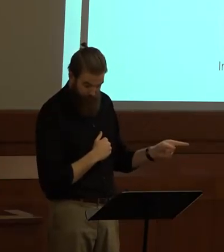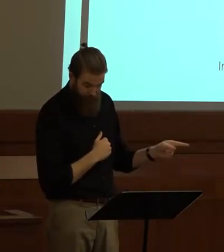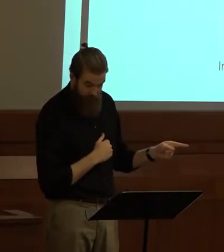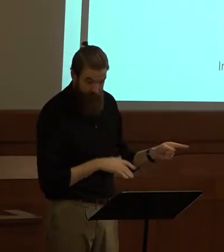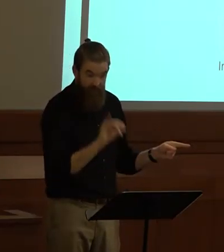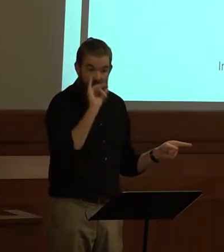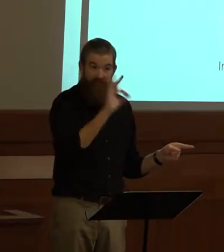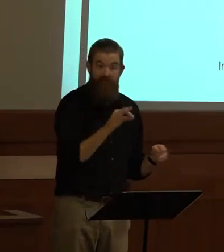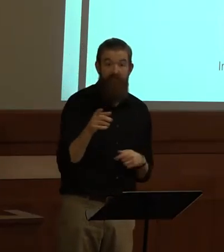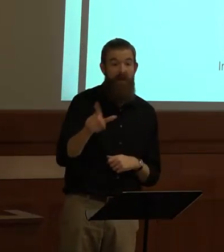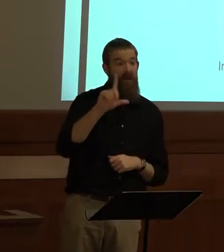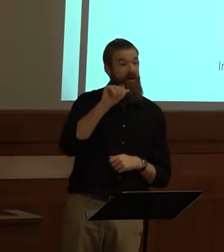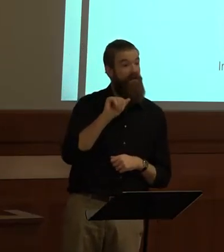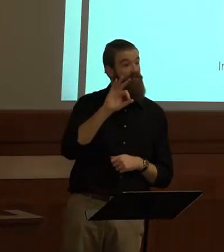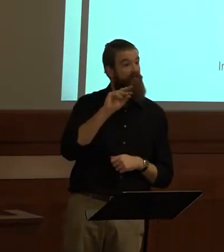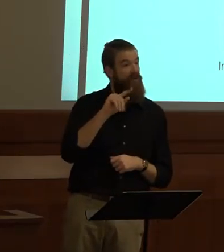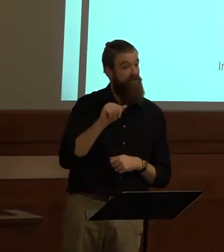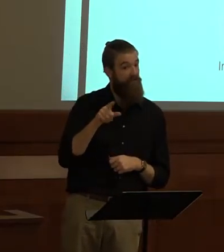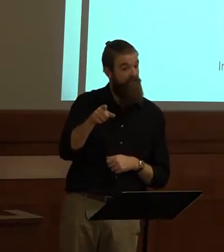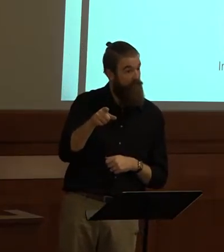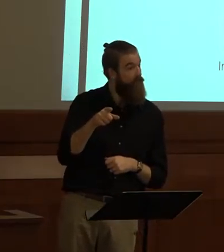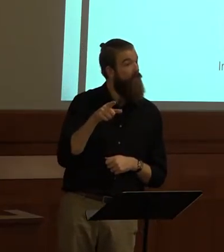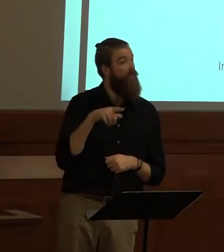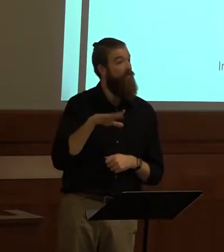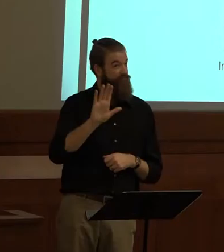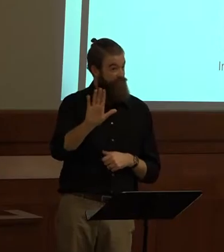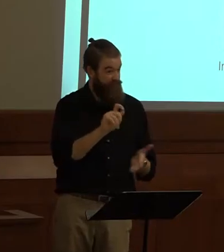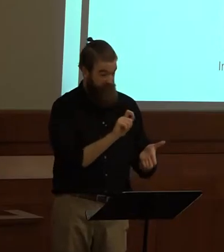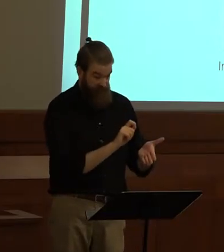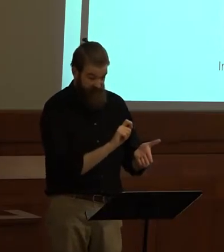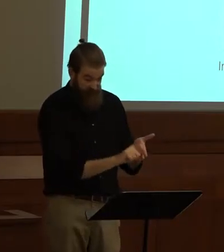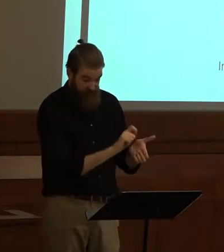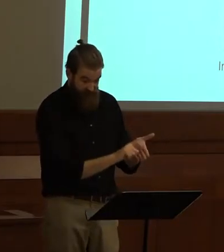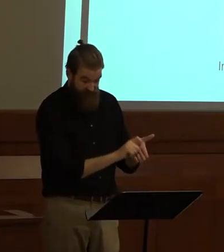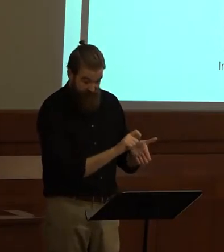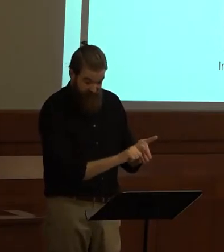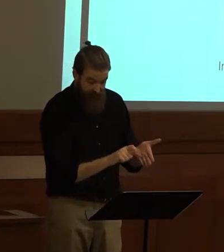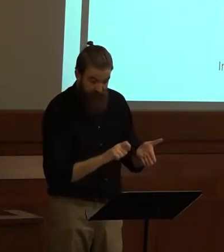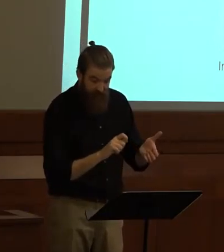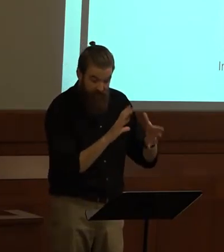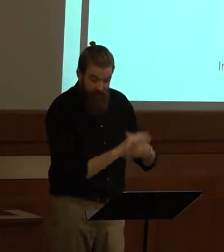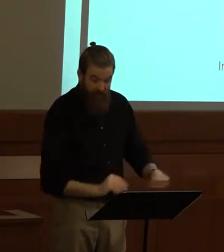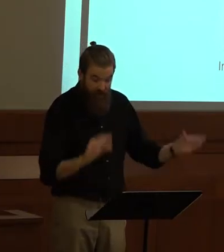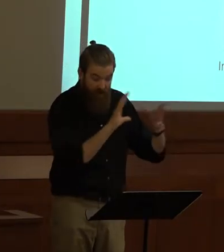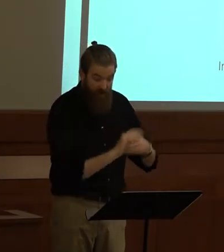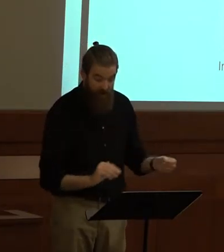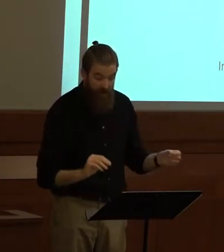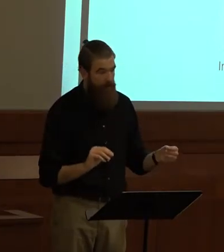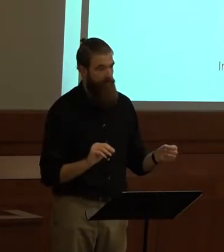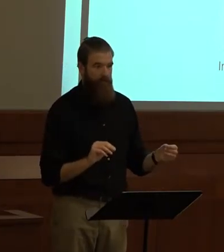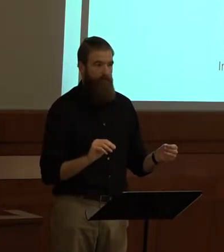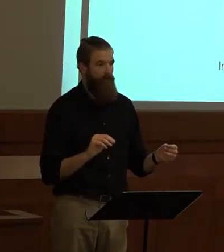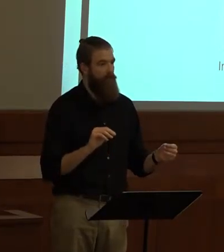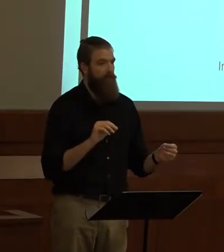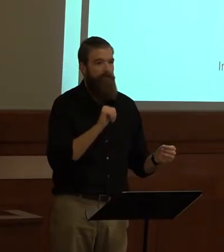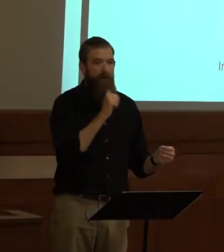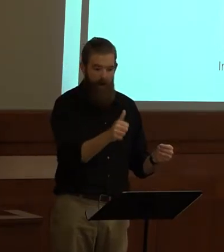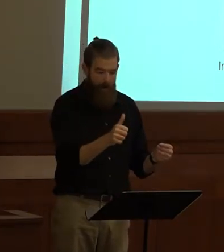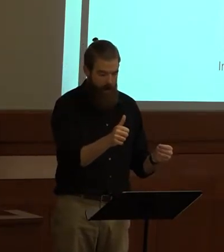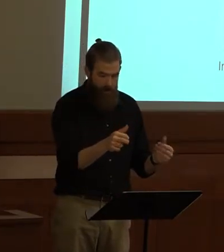religious orders that specifically served the deaf. Placed in the hands of a few inspired boys in the years following its